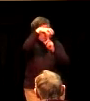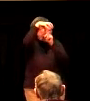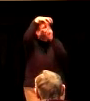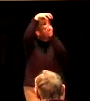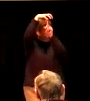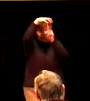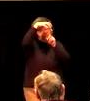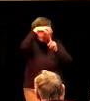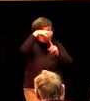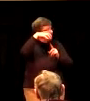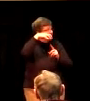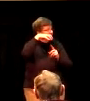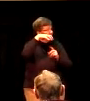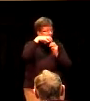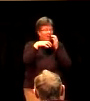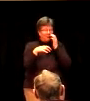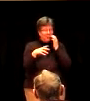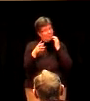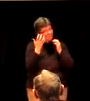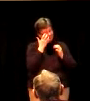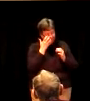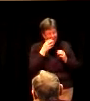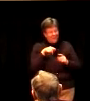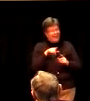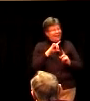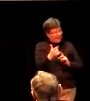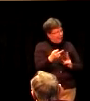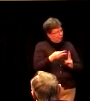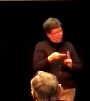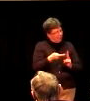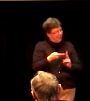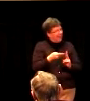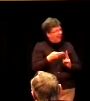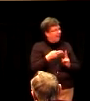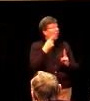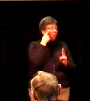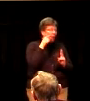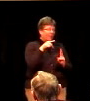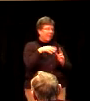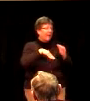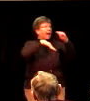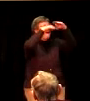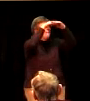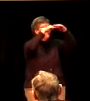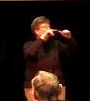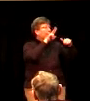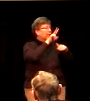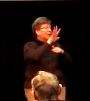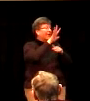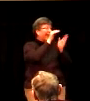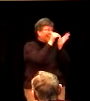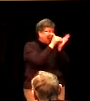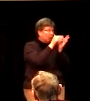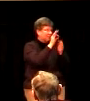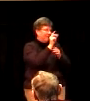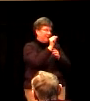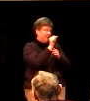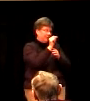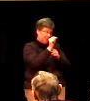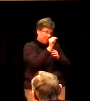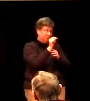which I don't think was a wise decision. They later calculated that they got up to about 35,000 feet, which is where some of